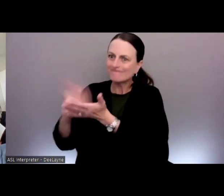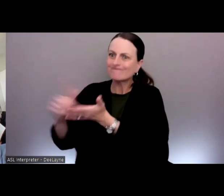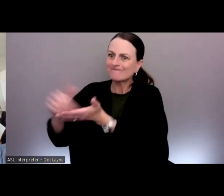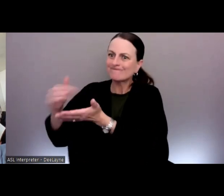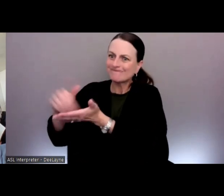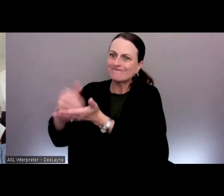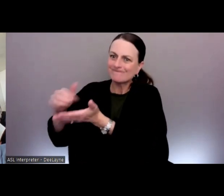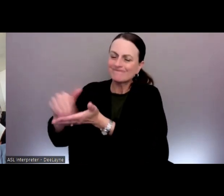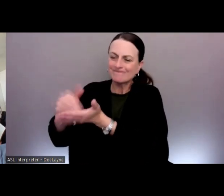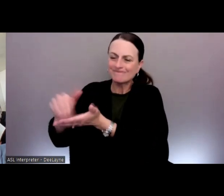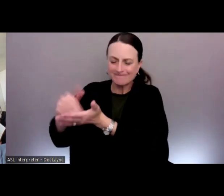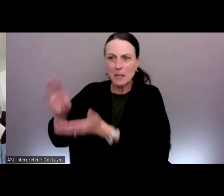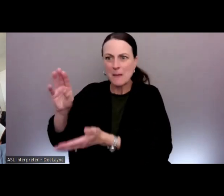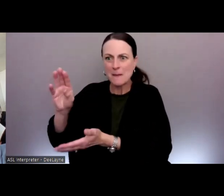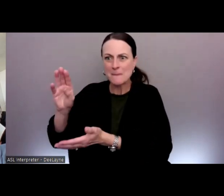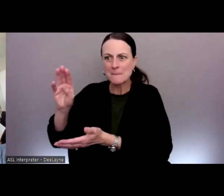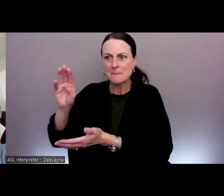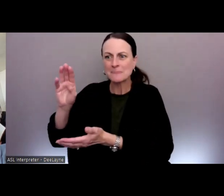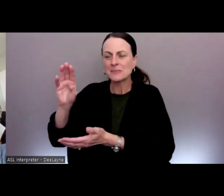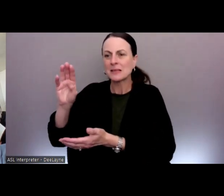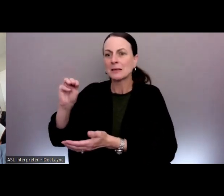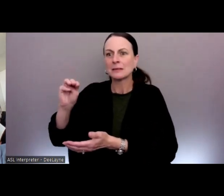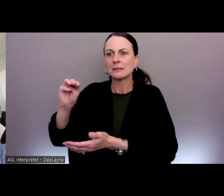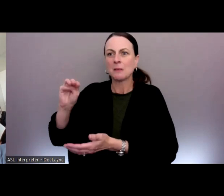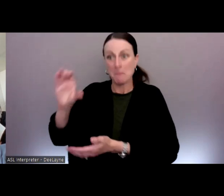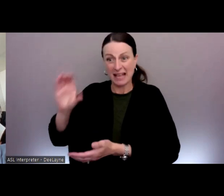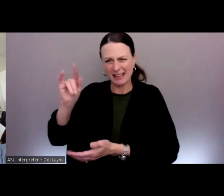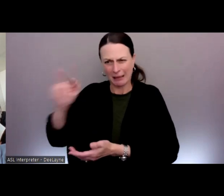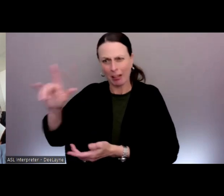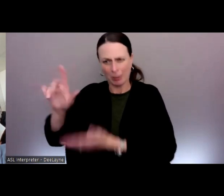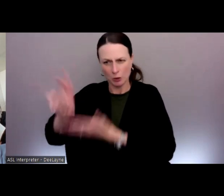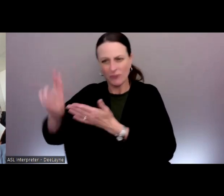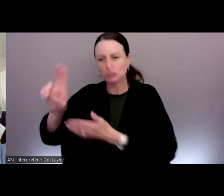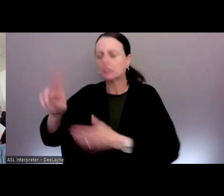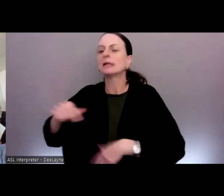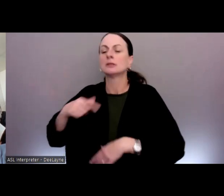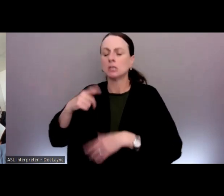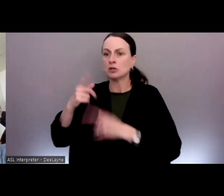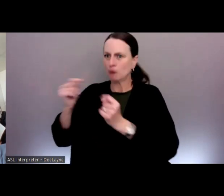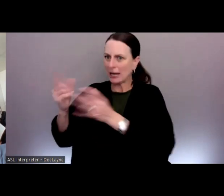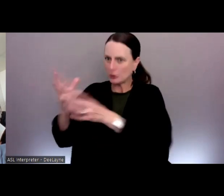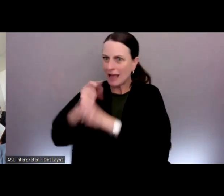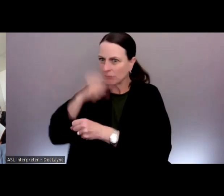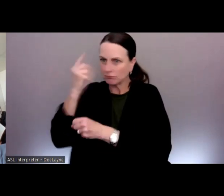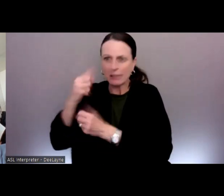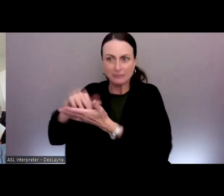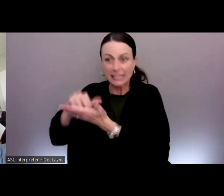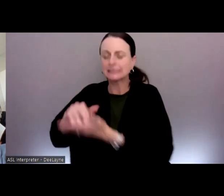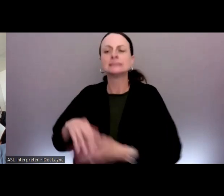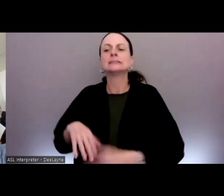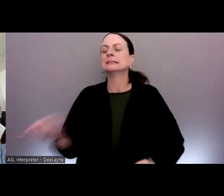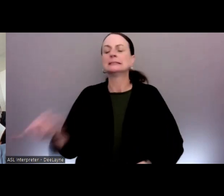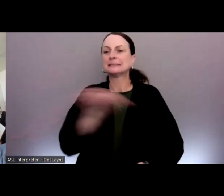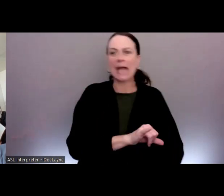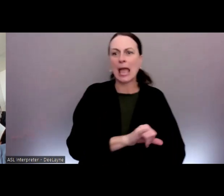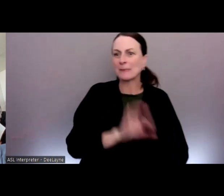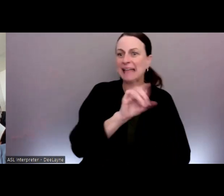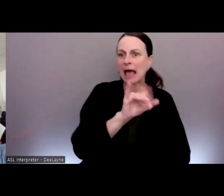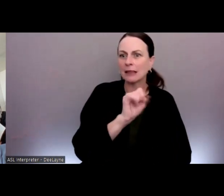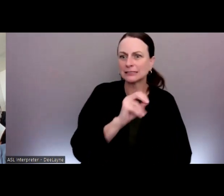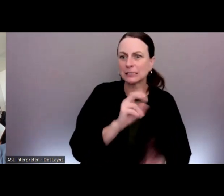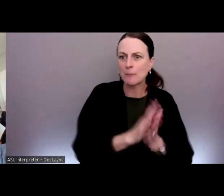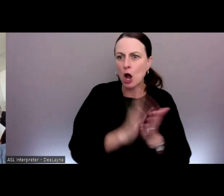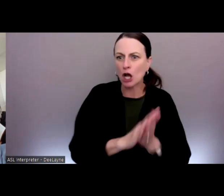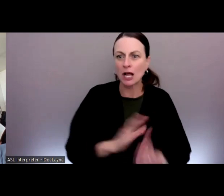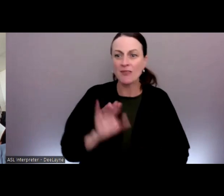of the unnamed protagonist of Ralph Ellison's book, The Invisible Man, who discovers that the president of